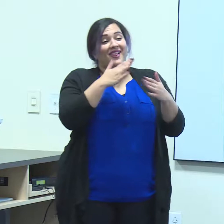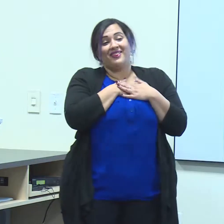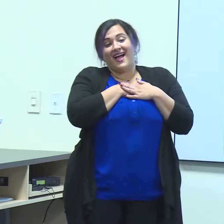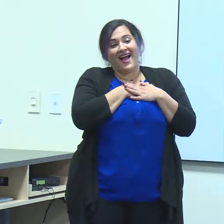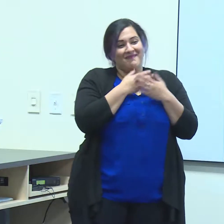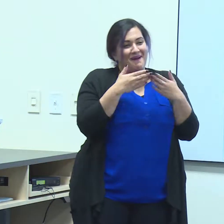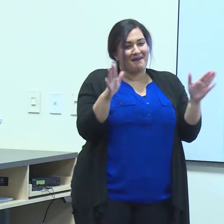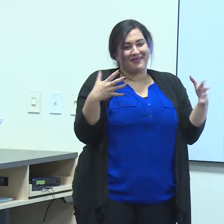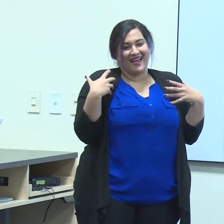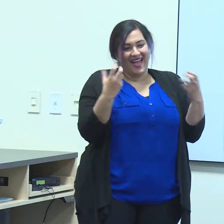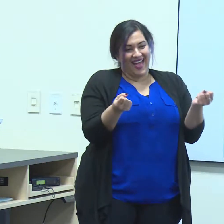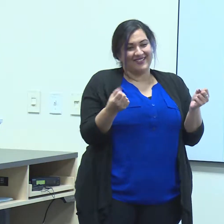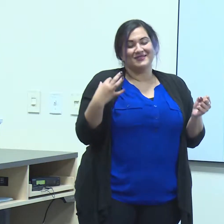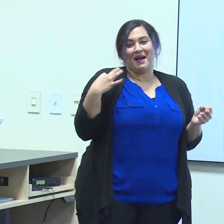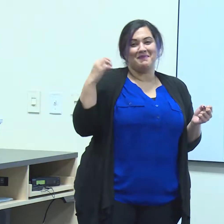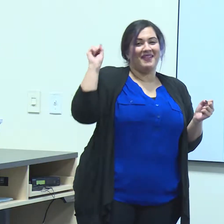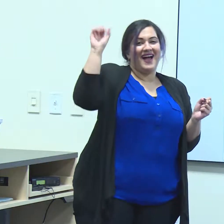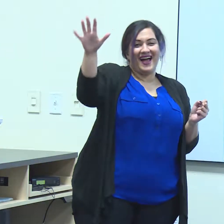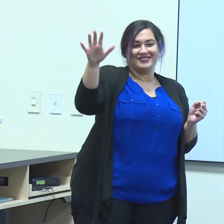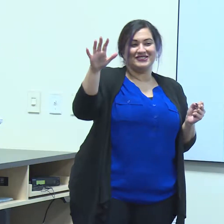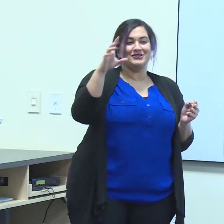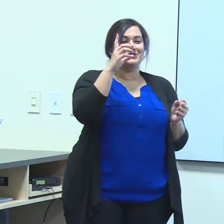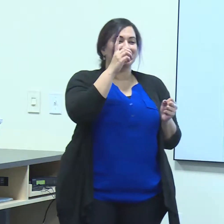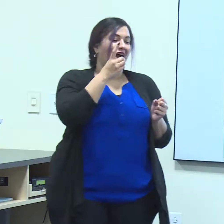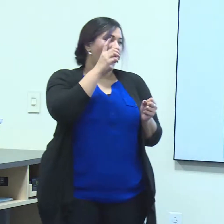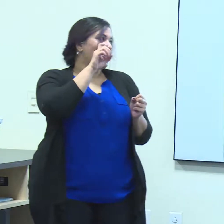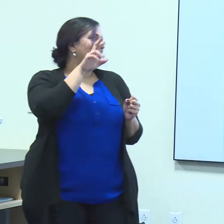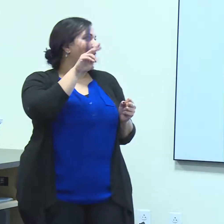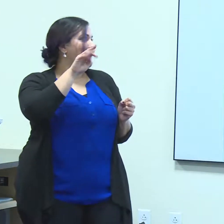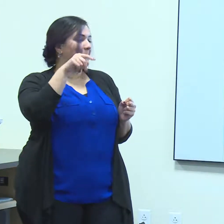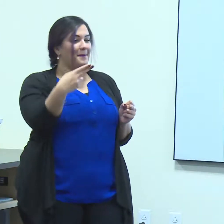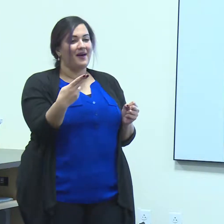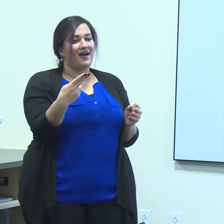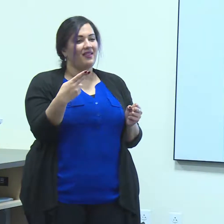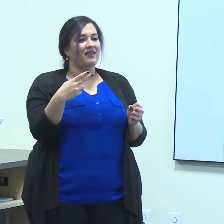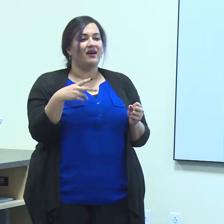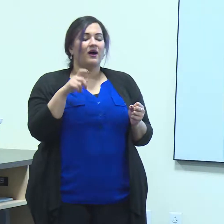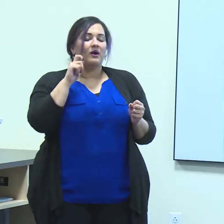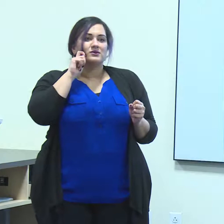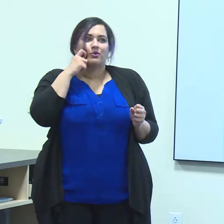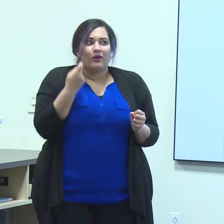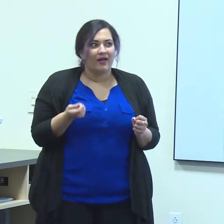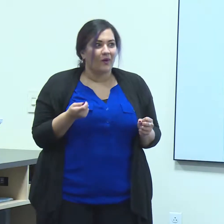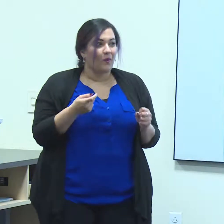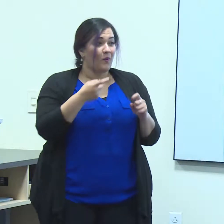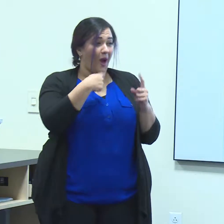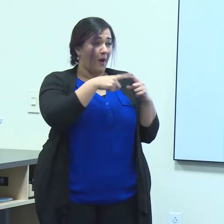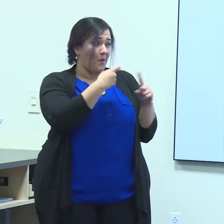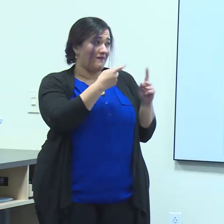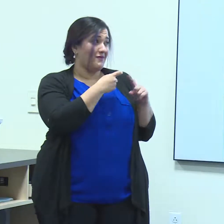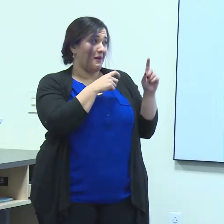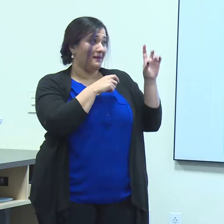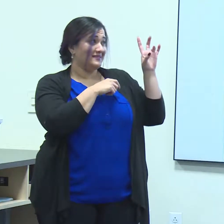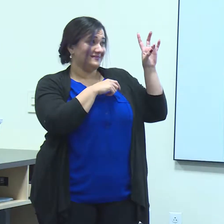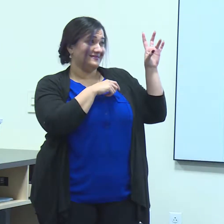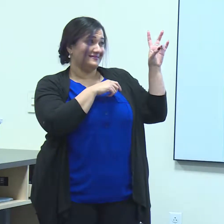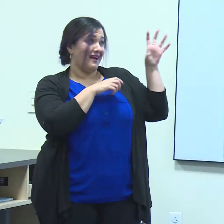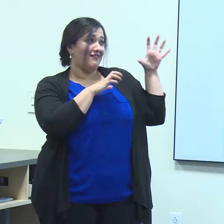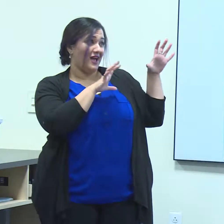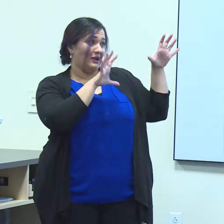I still loved public health at that time. So I applied to Dartmouth. And really, it was very cool. I think I